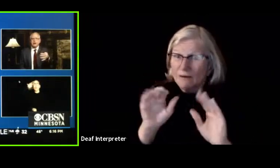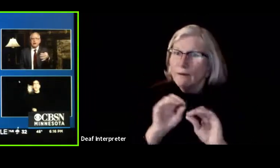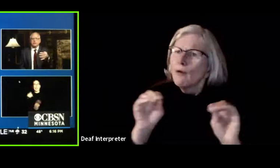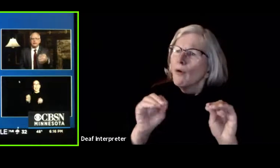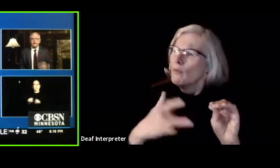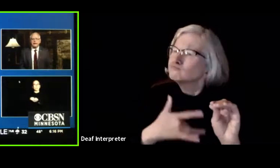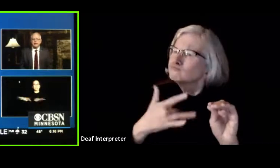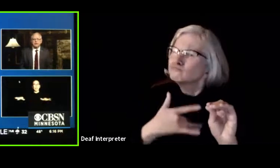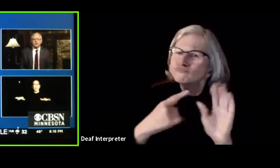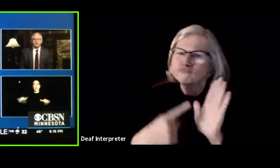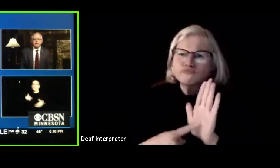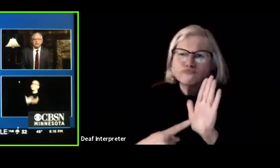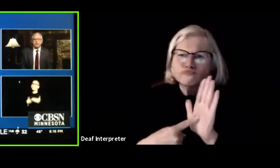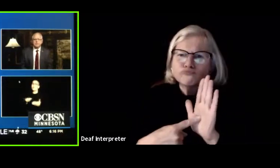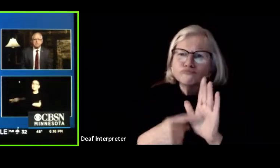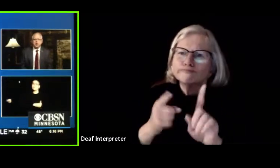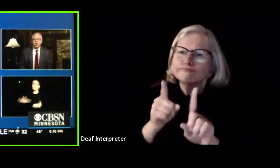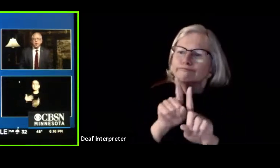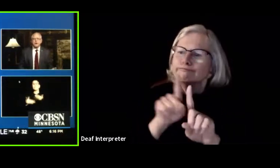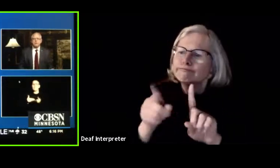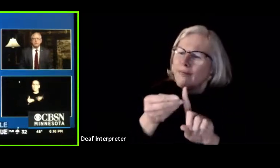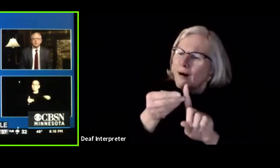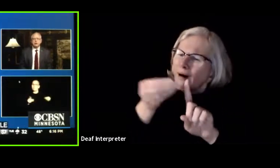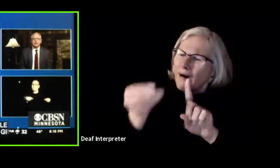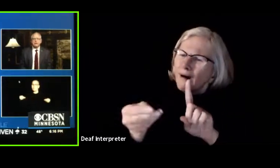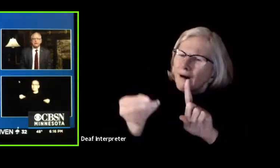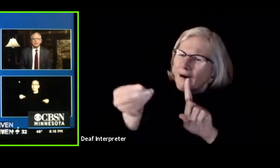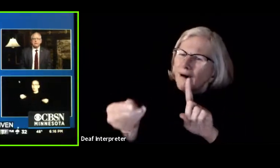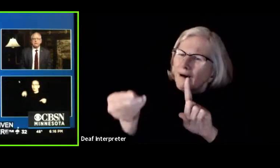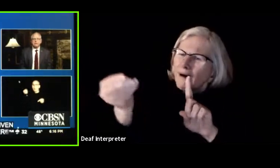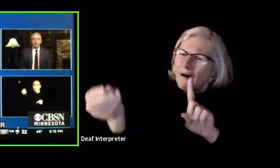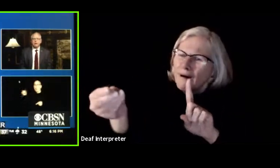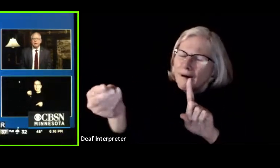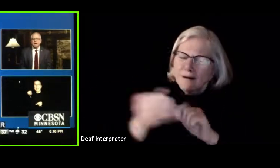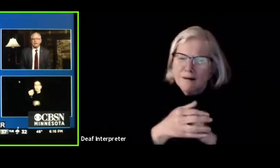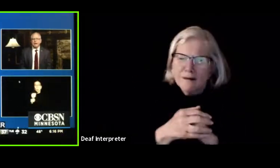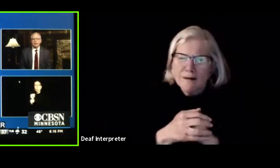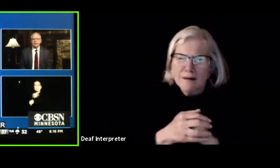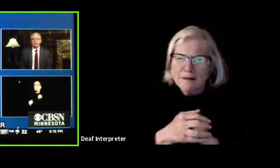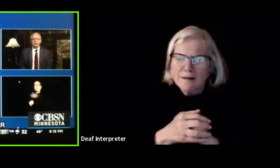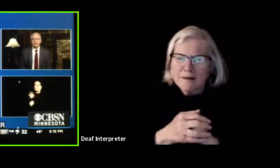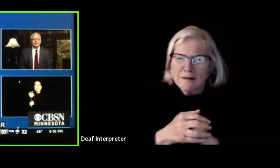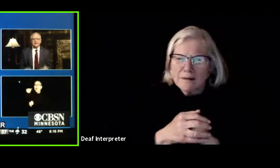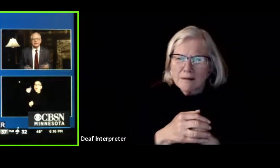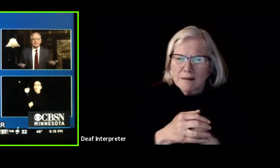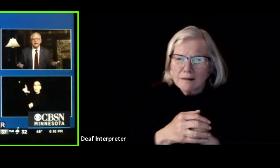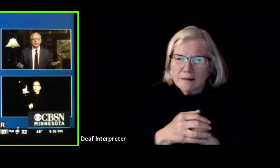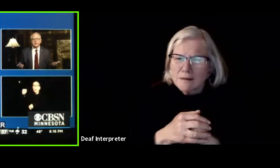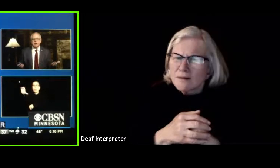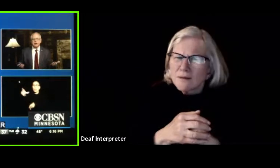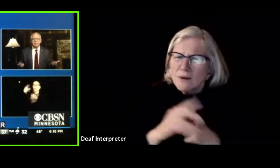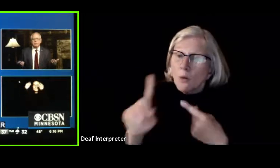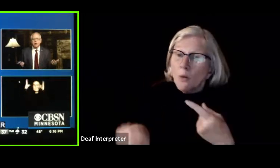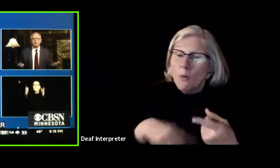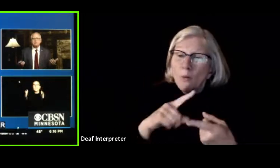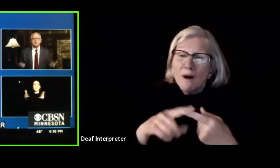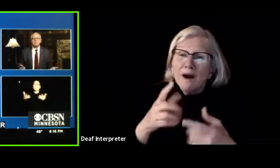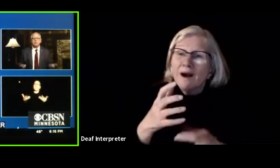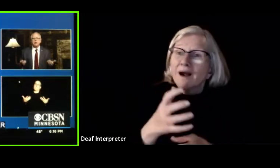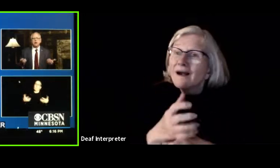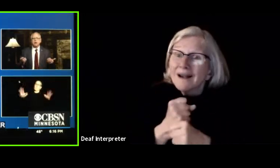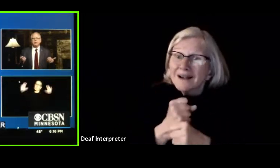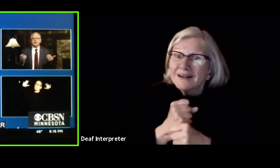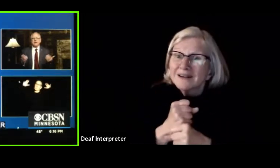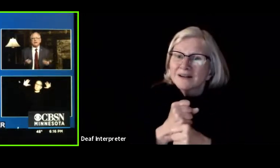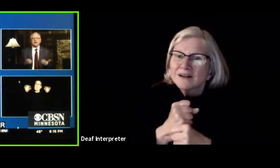with an underlying health condition. When are people getting this? All the time now. It is in everywhere. Most